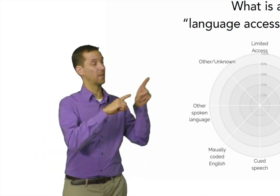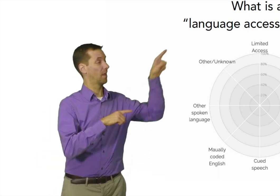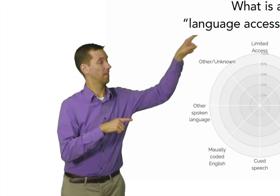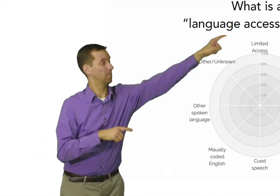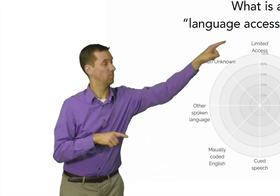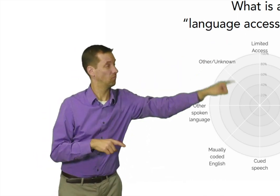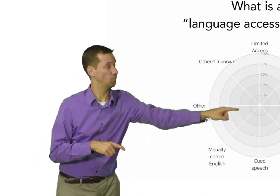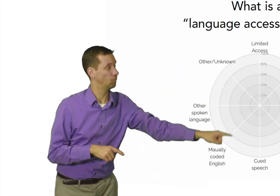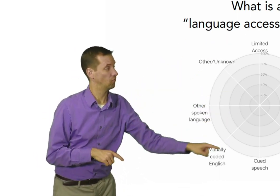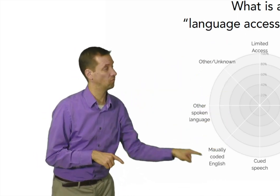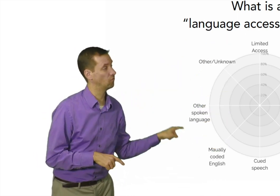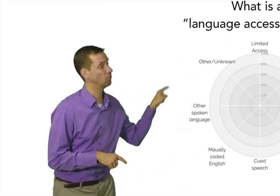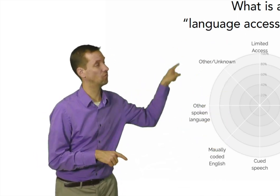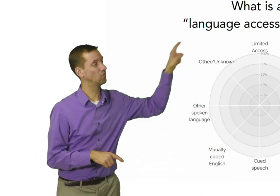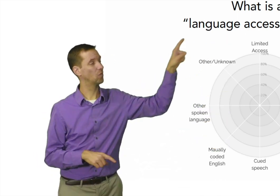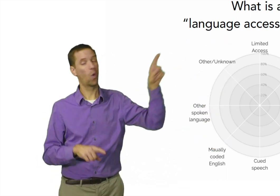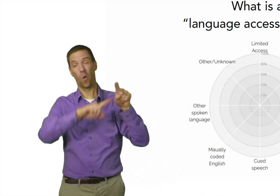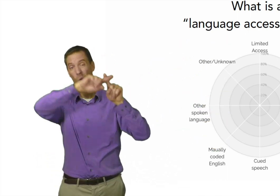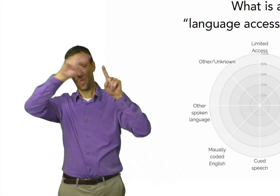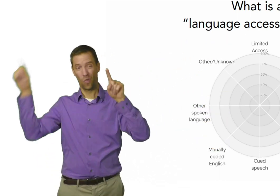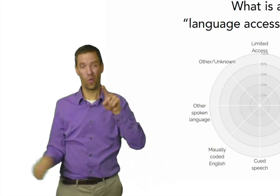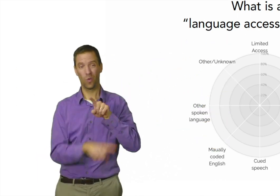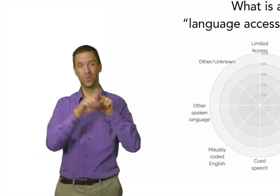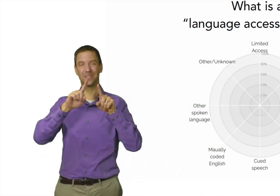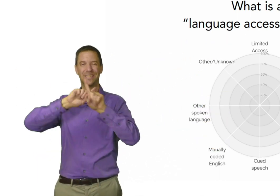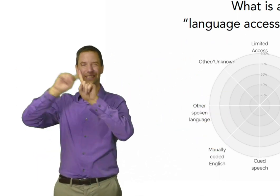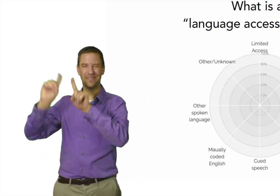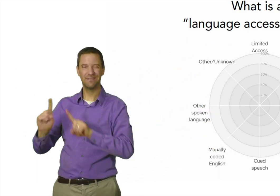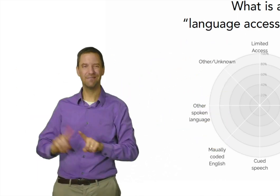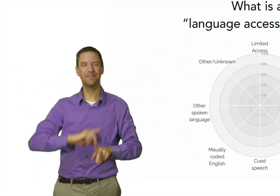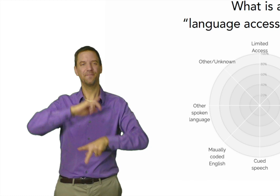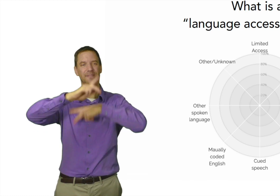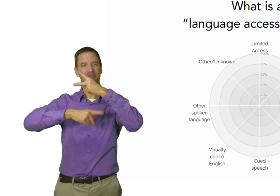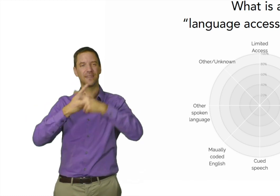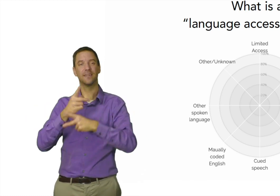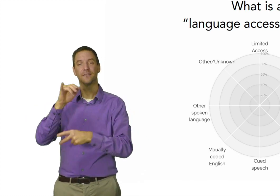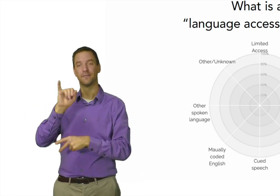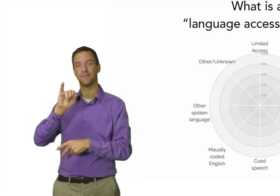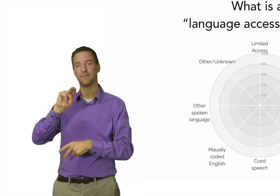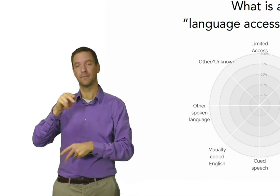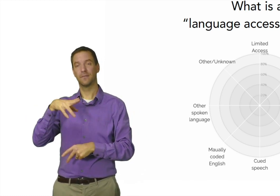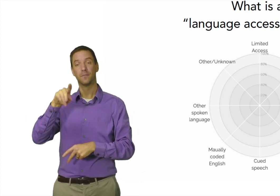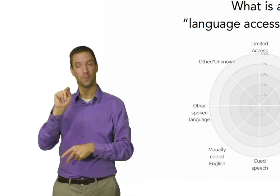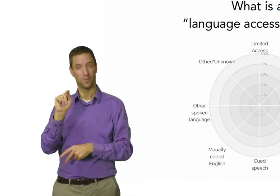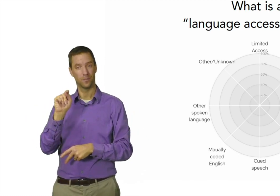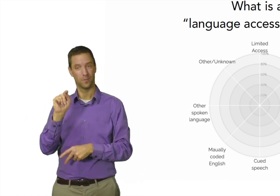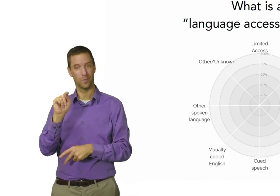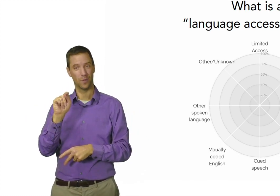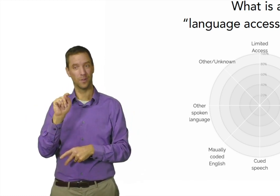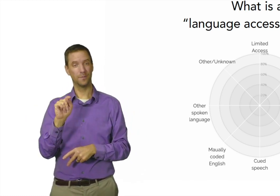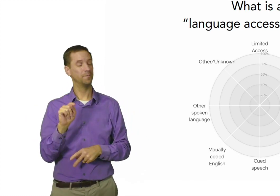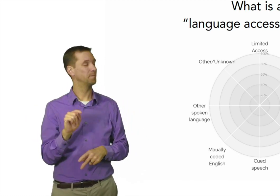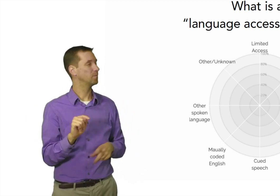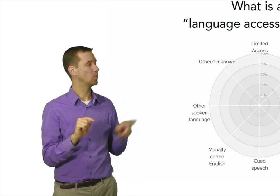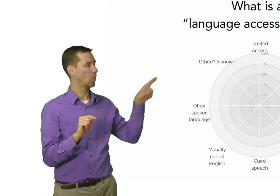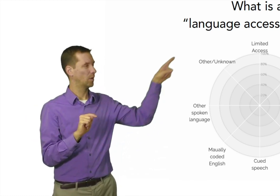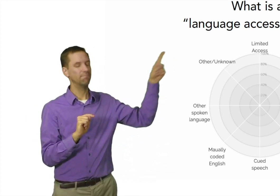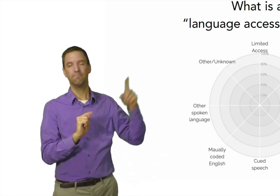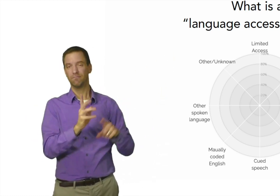input. Around the rest of the image here are the other input categories. So